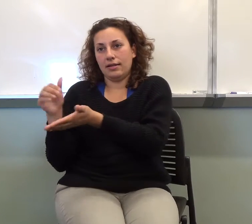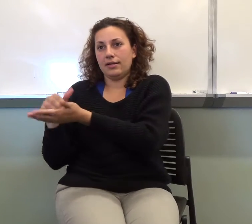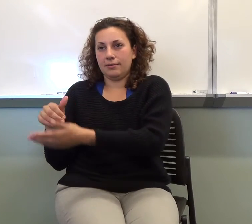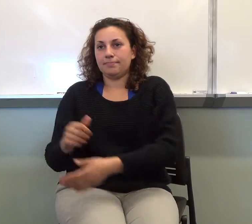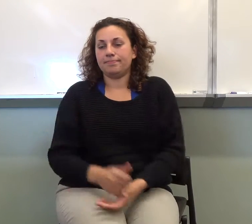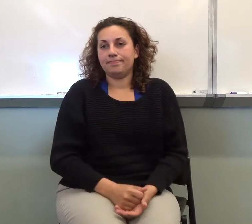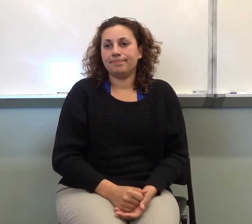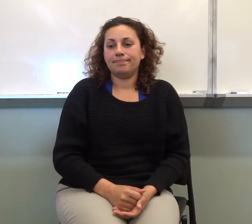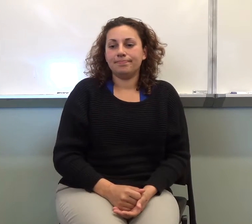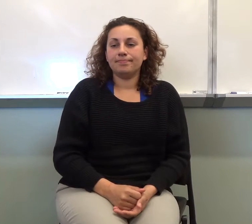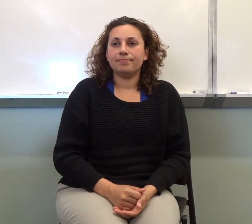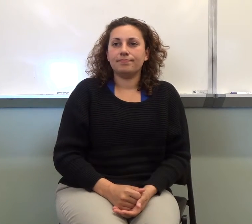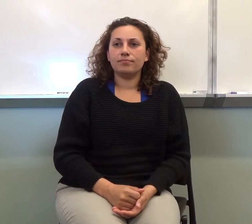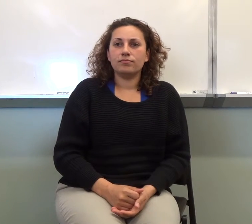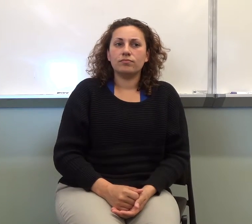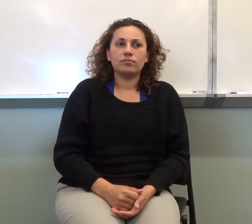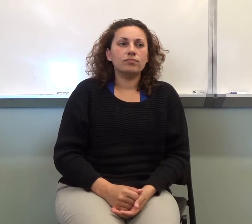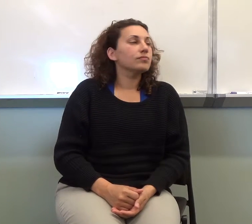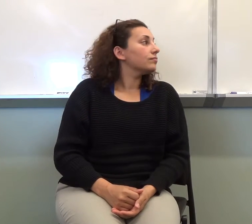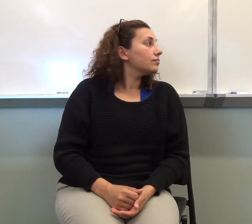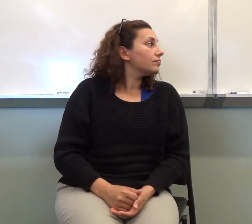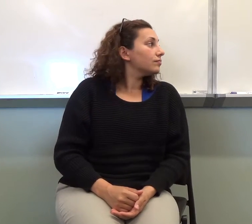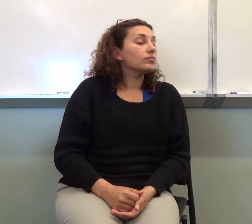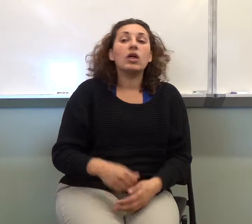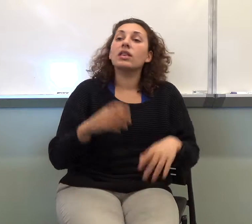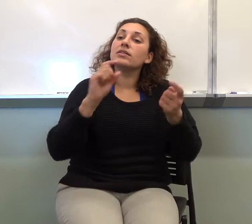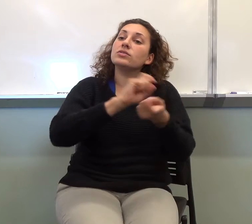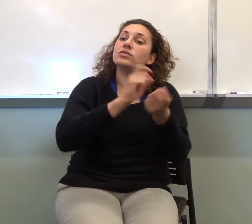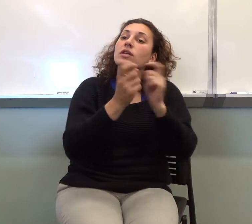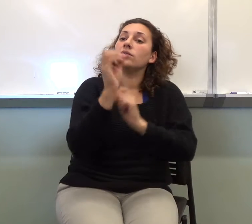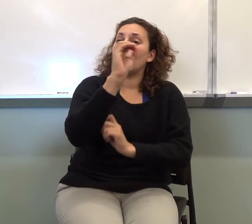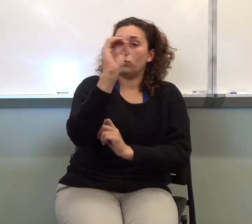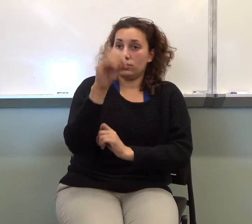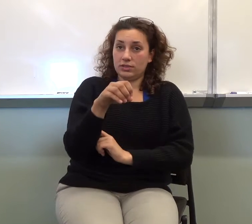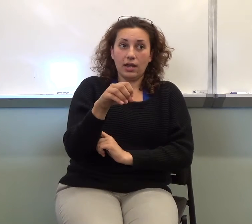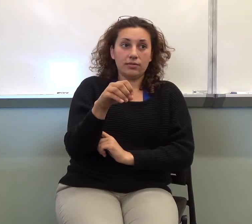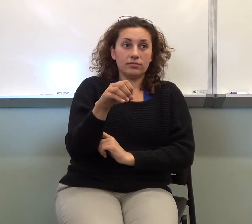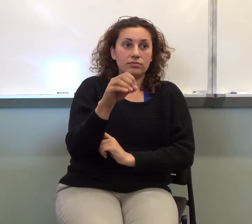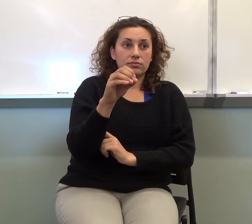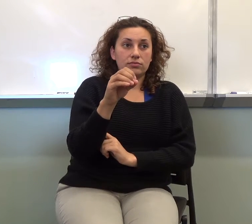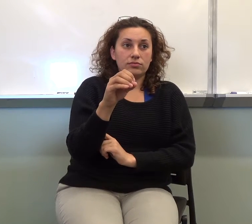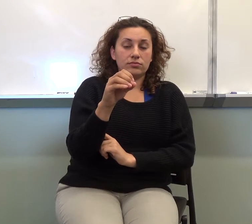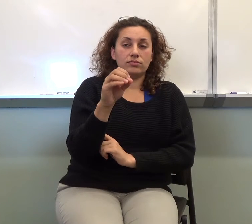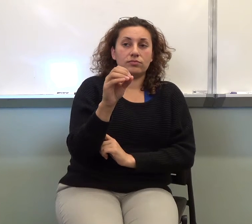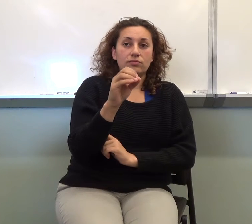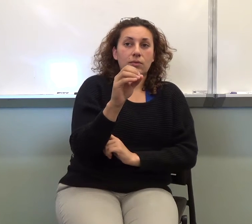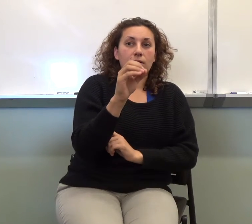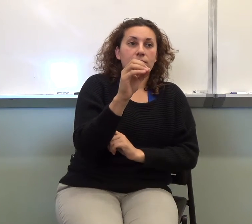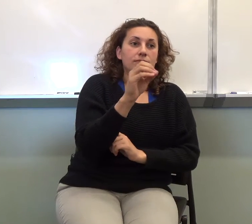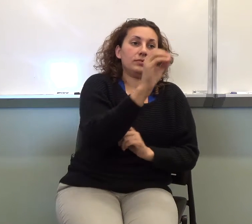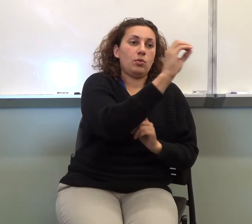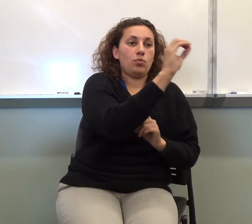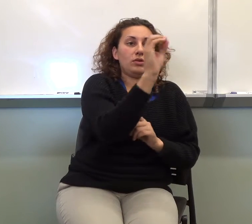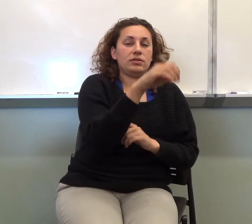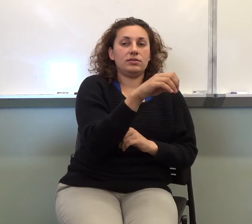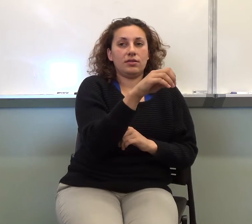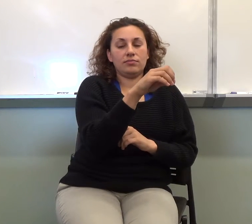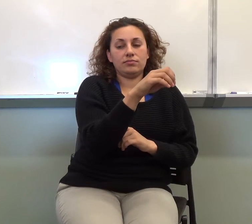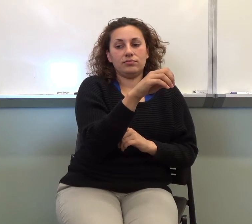Okay, so let's just put that in percent notation. That's going to have to go to about 29%.